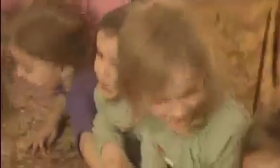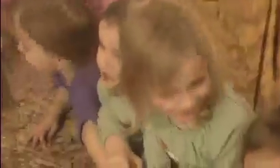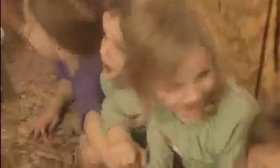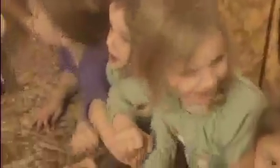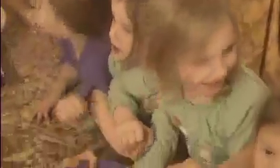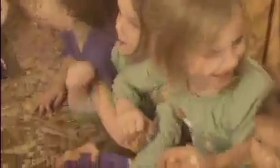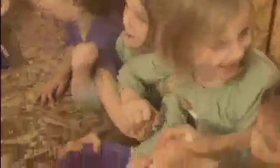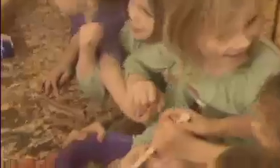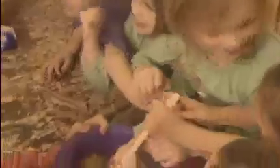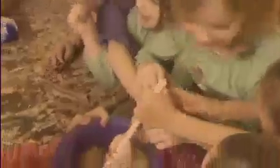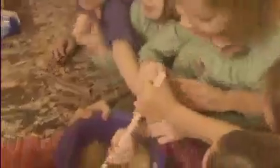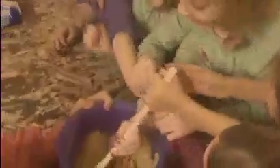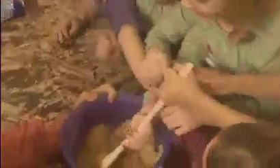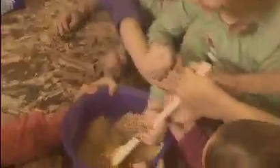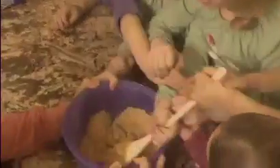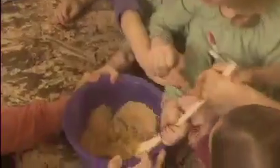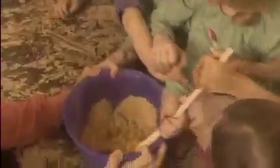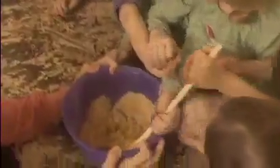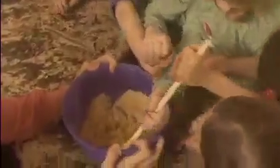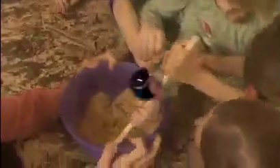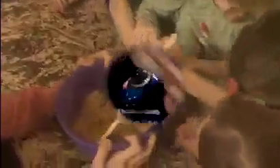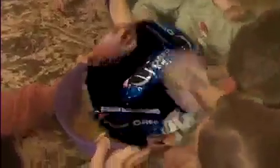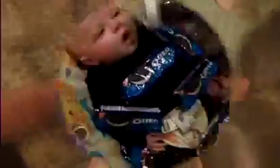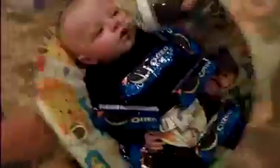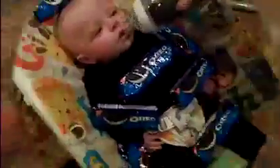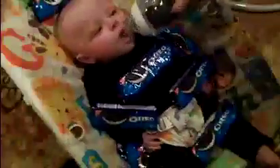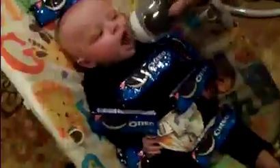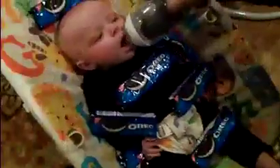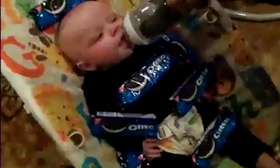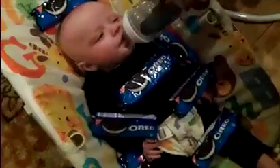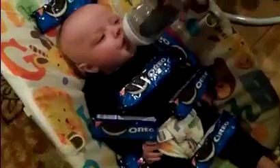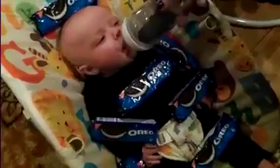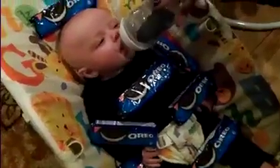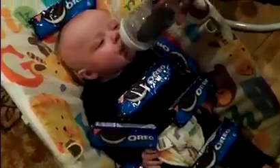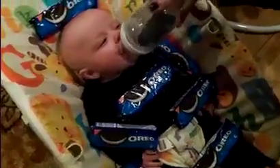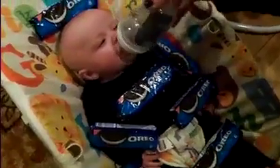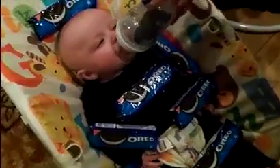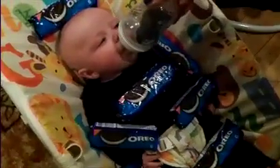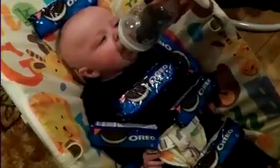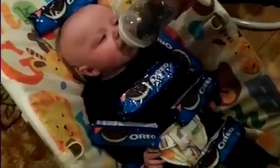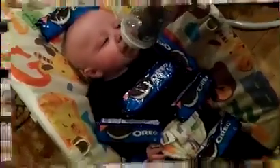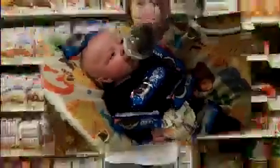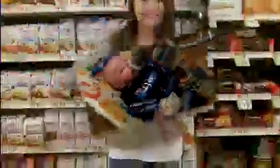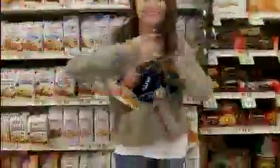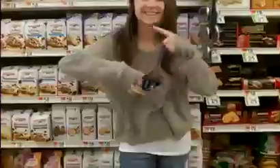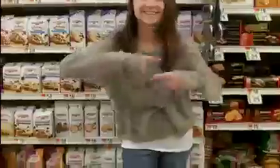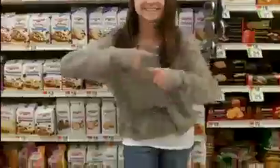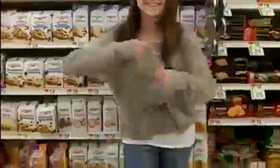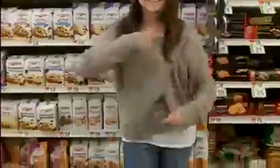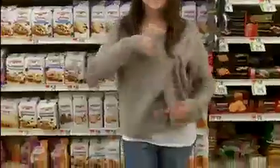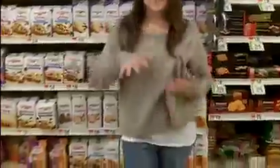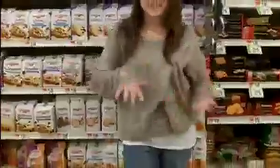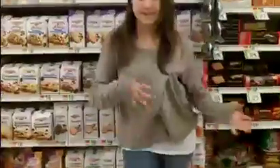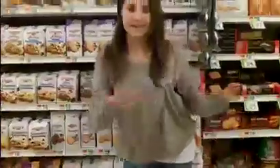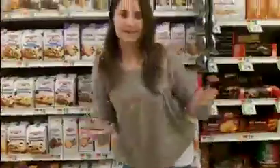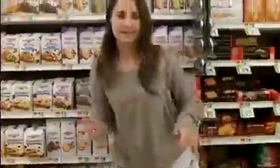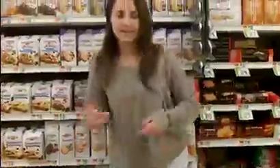See this batter in a bowl, man, that's cookie sushi. See these battered chicks, I roll with they cookie groupies. When I die, bury